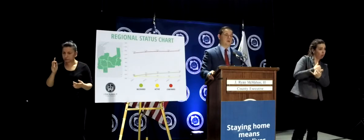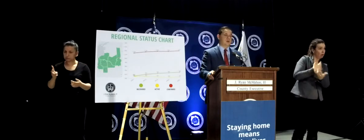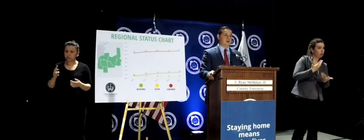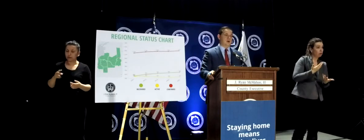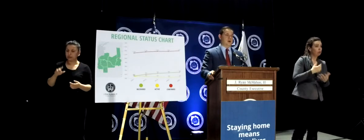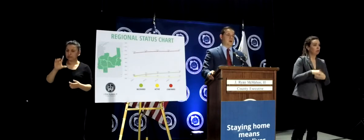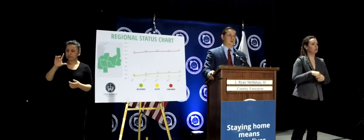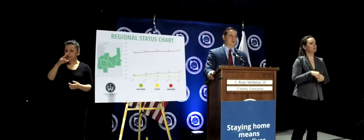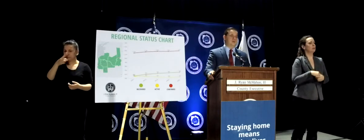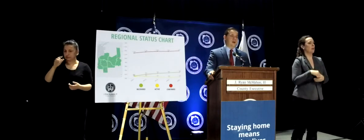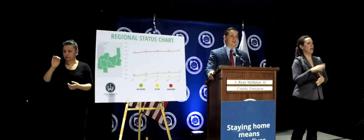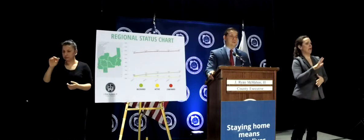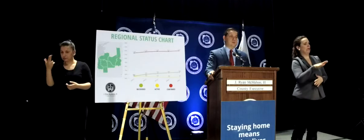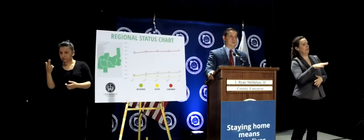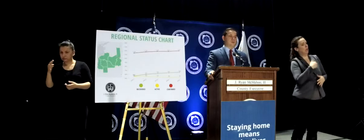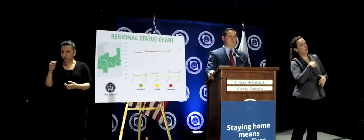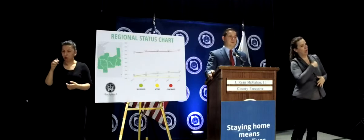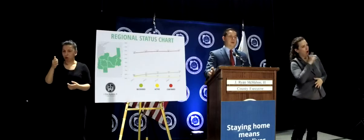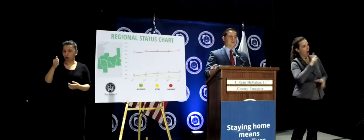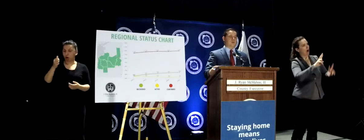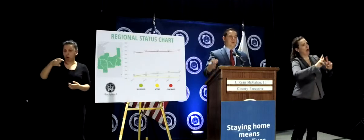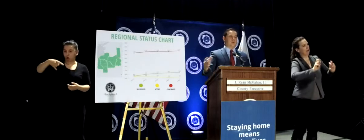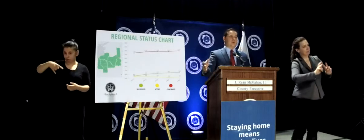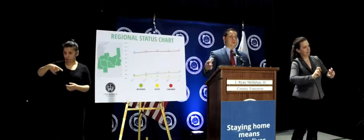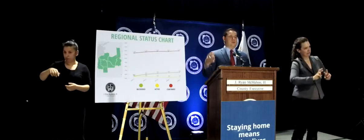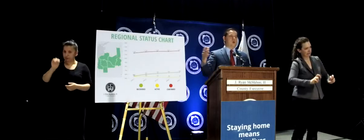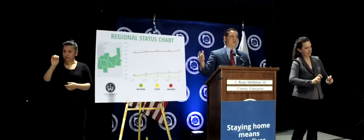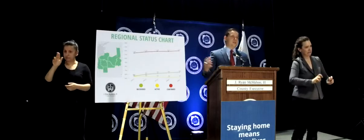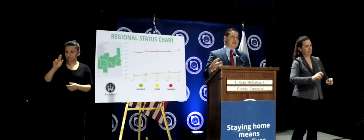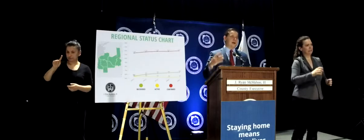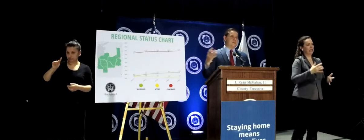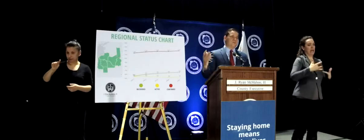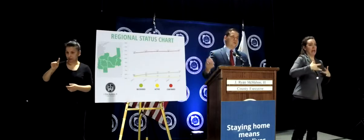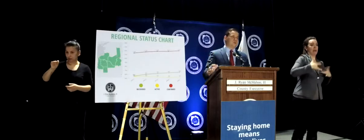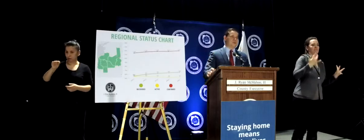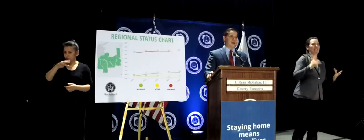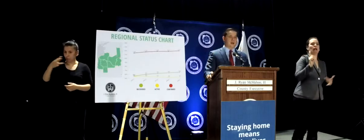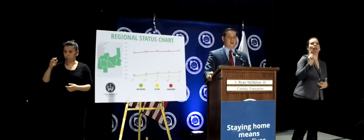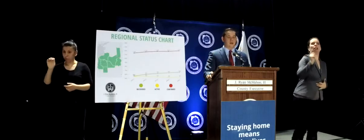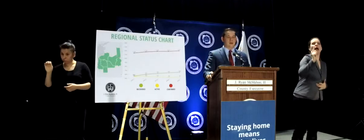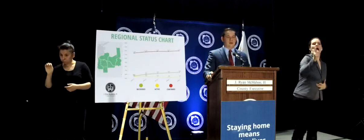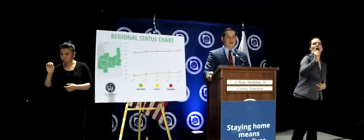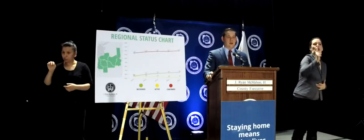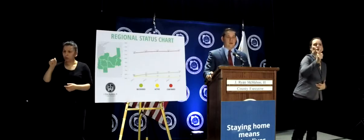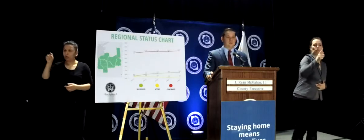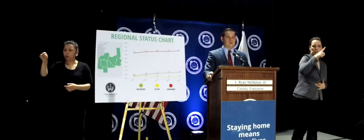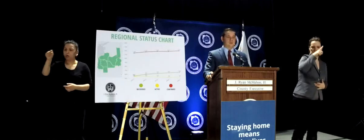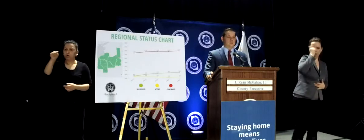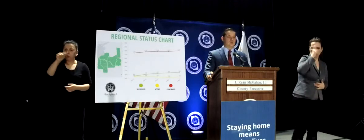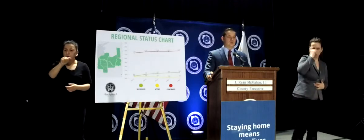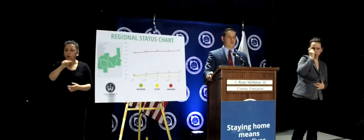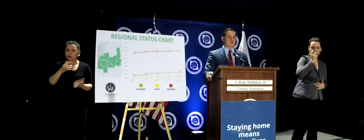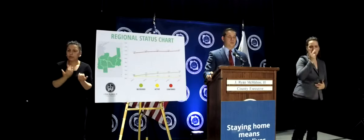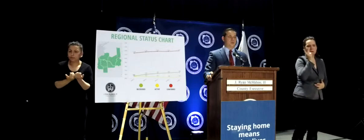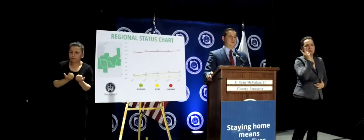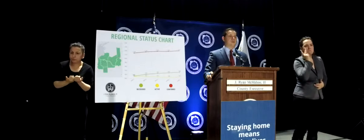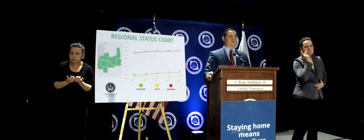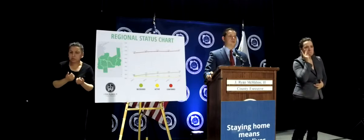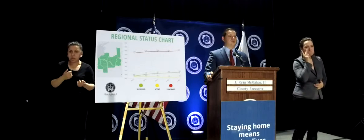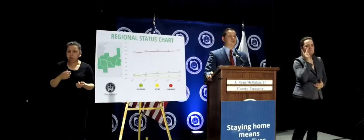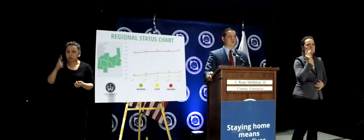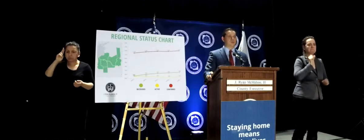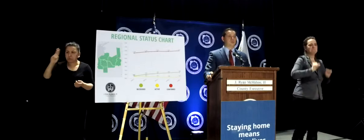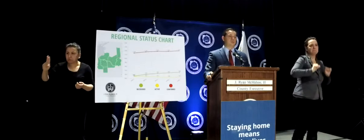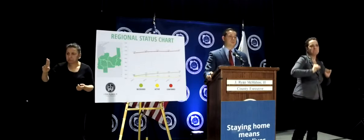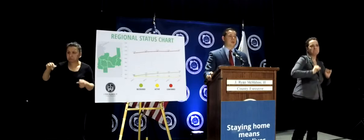potential events down the road. And this is a moment in time. So today, could there be